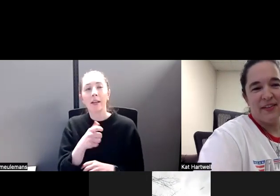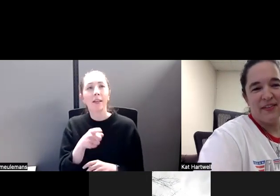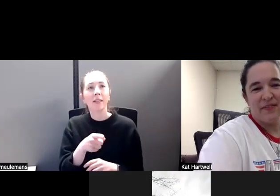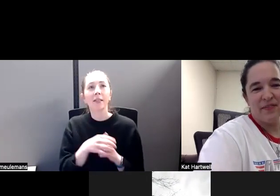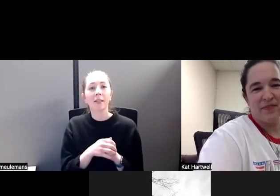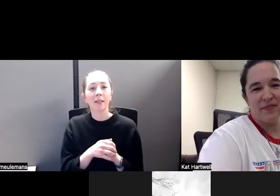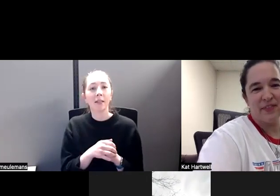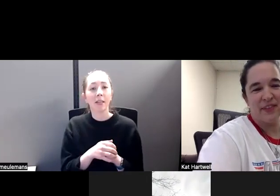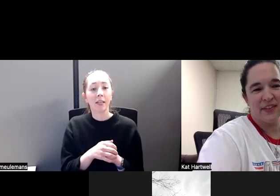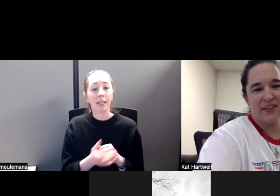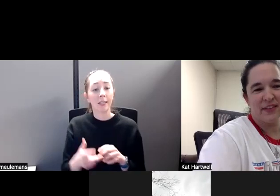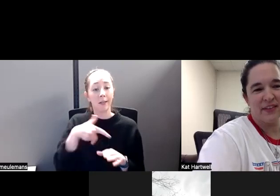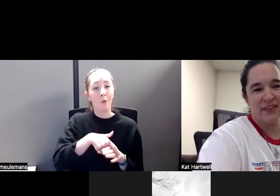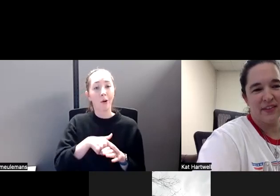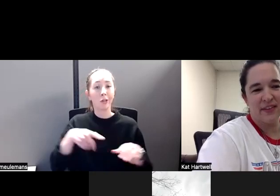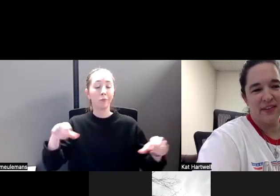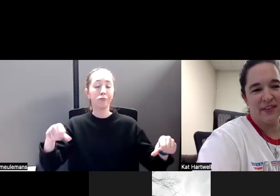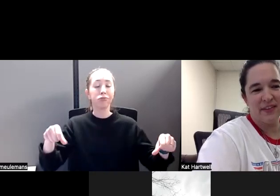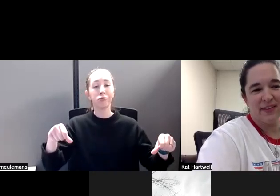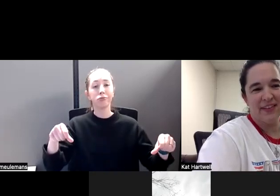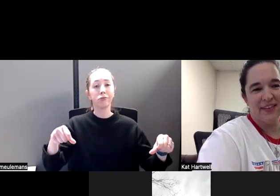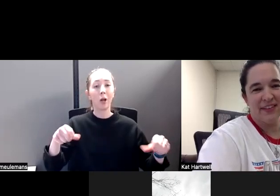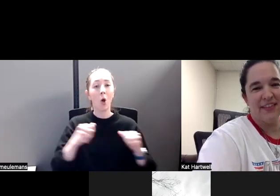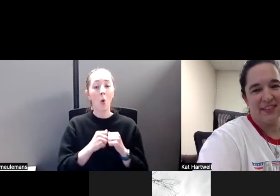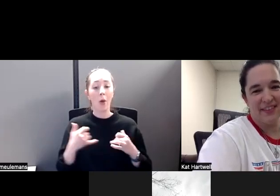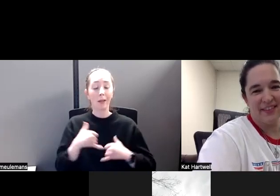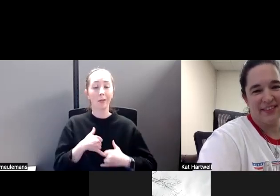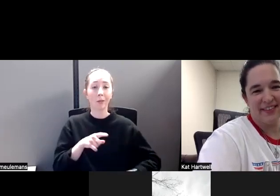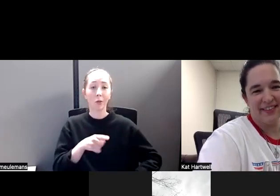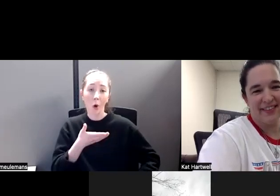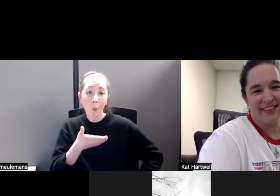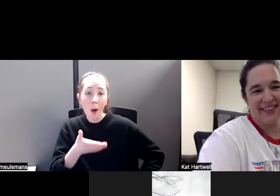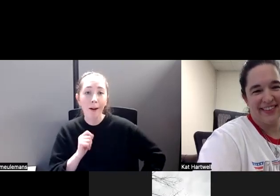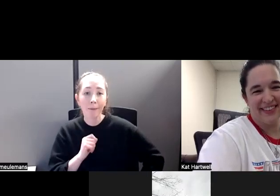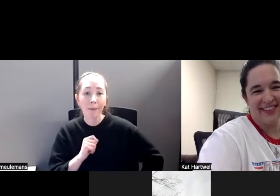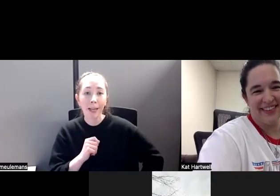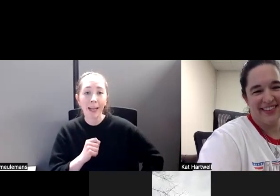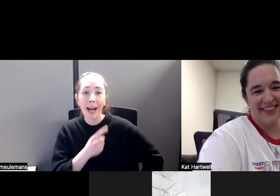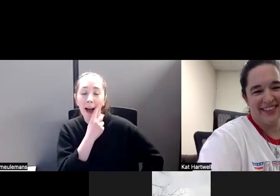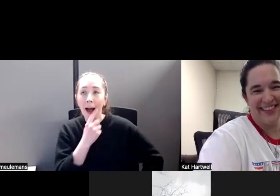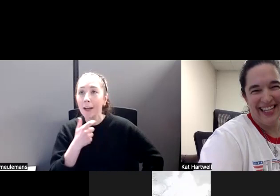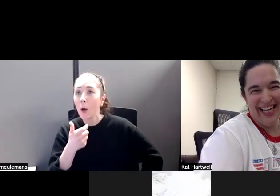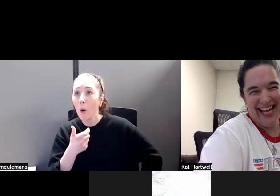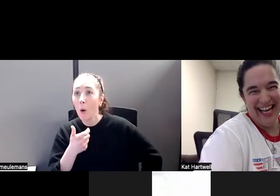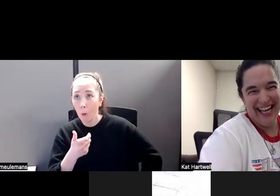He's riding a motorcycle on a suit. So you're welcome. Thank you. You're welcome.